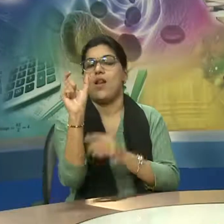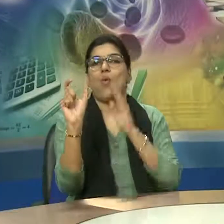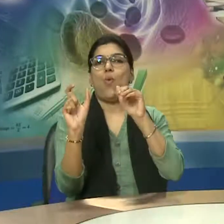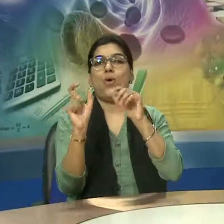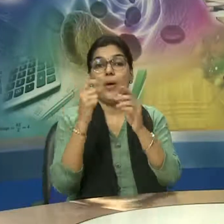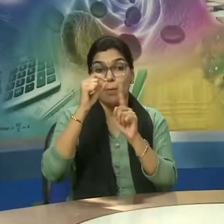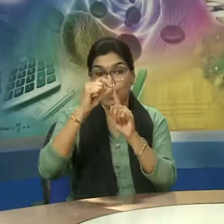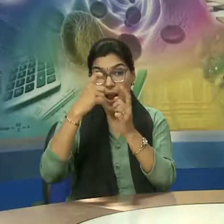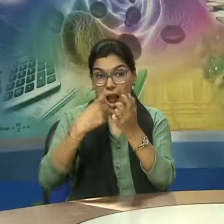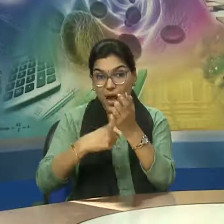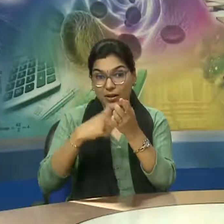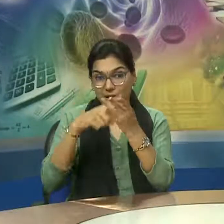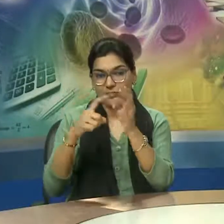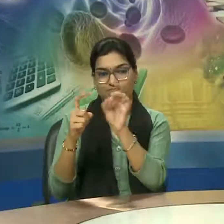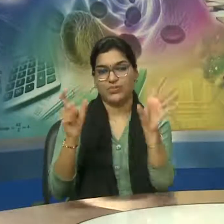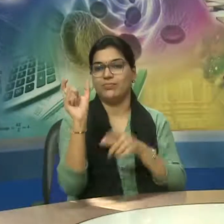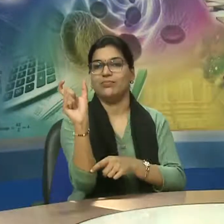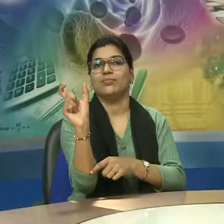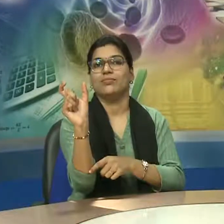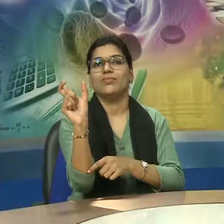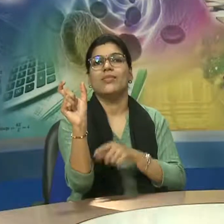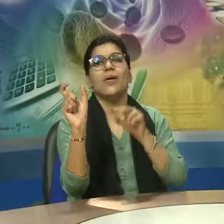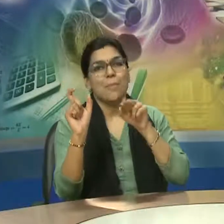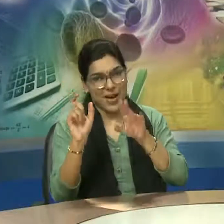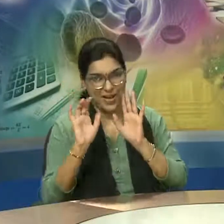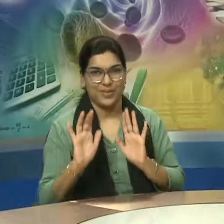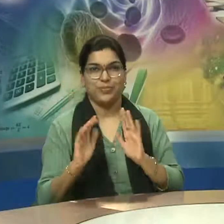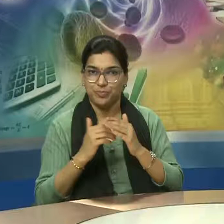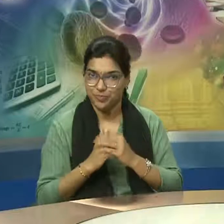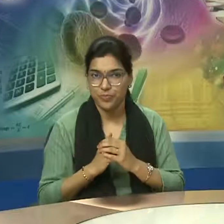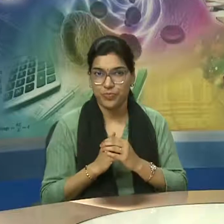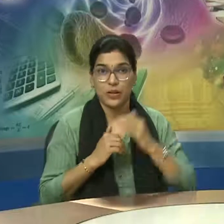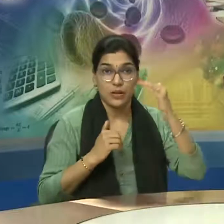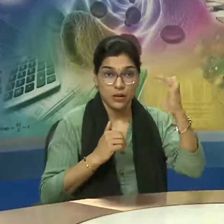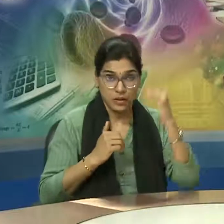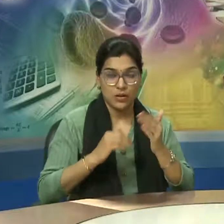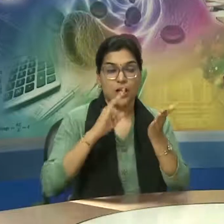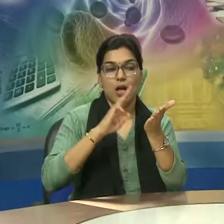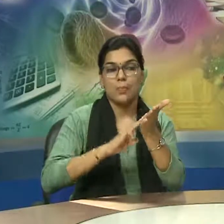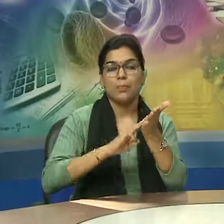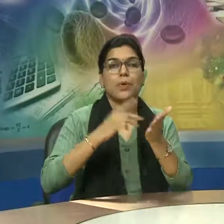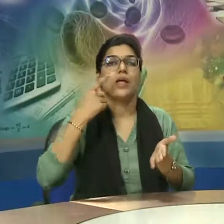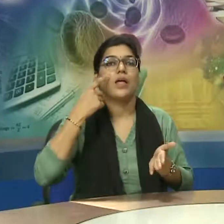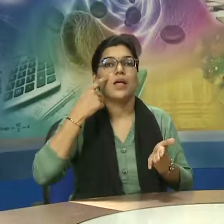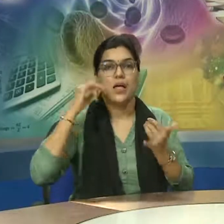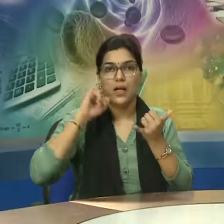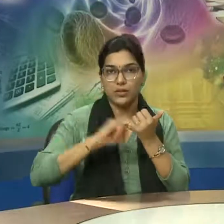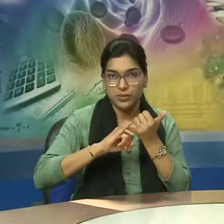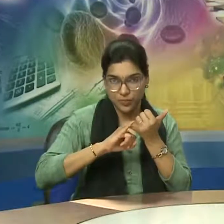she can learn through playway method.